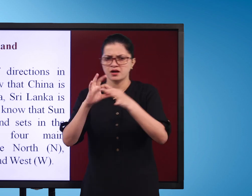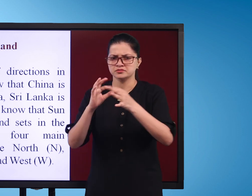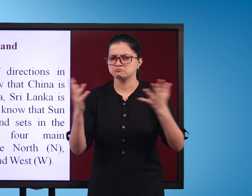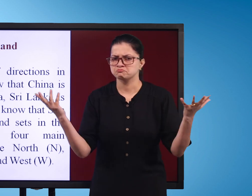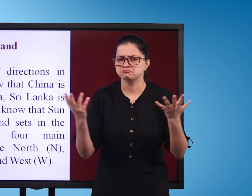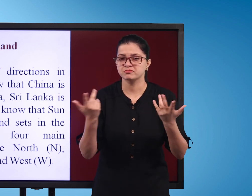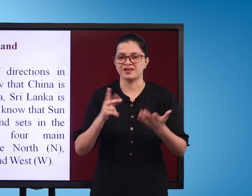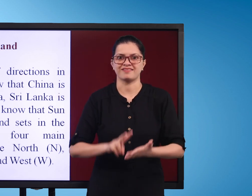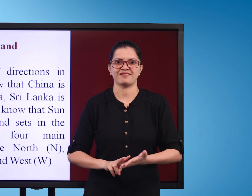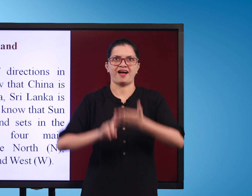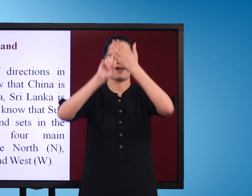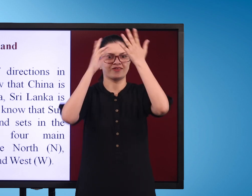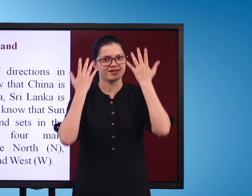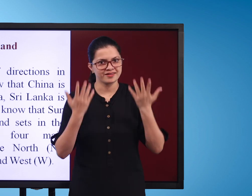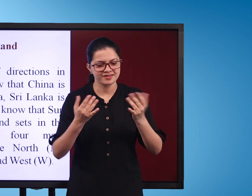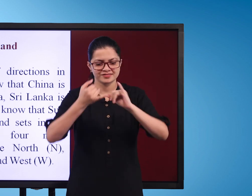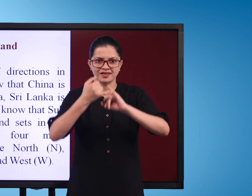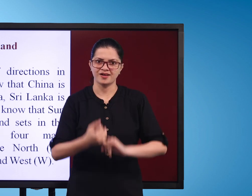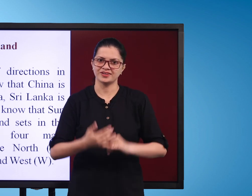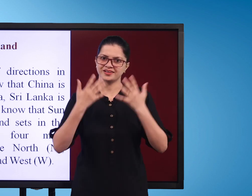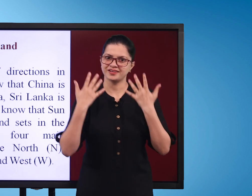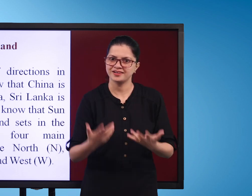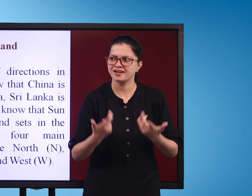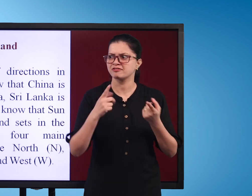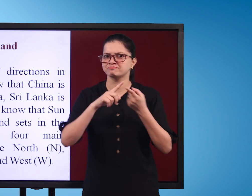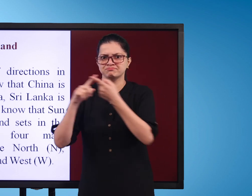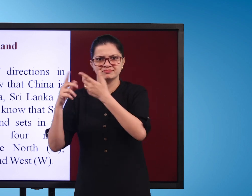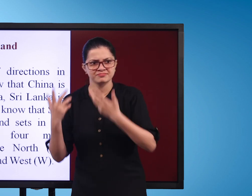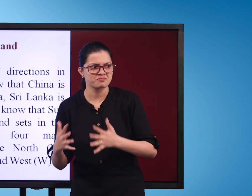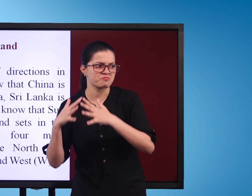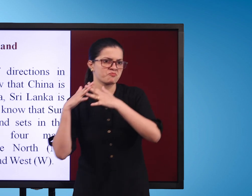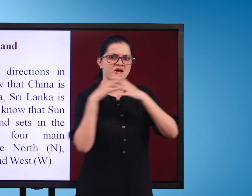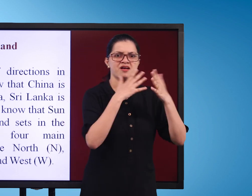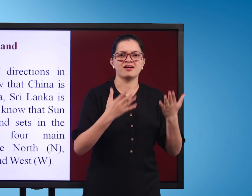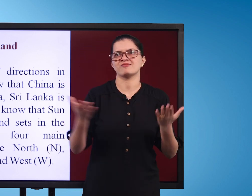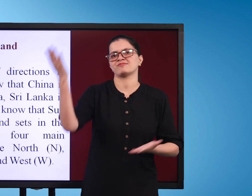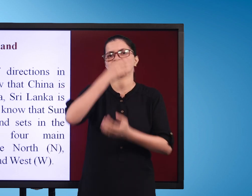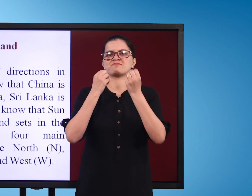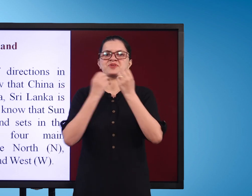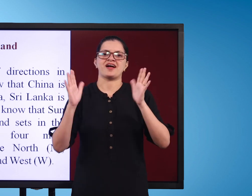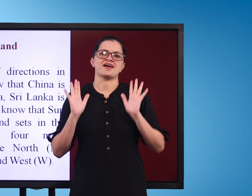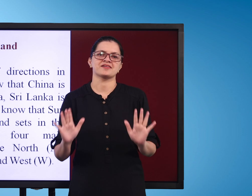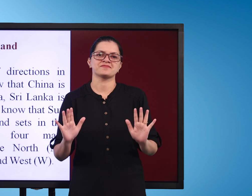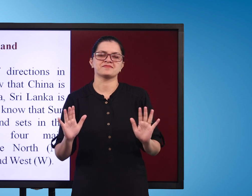They are north, N, south, S, east, E, and west,